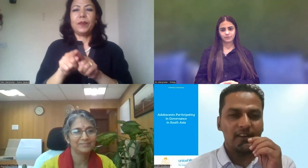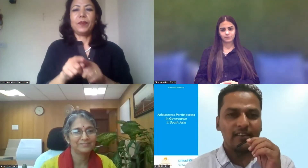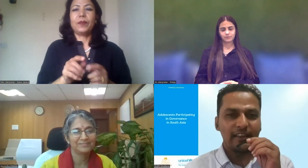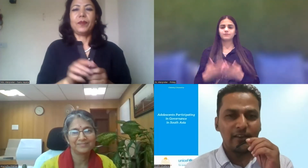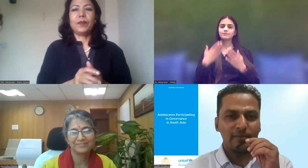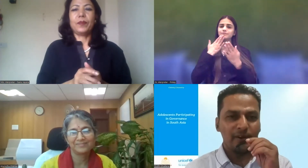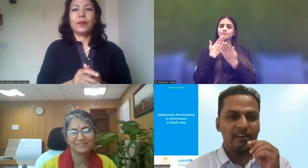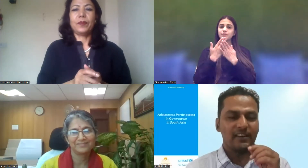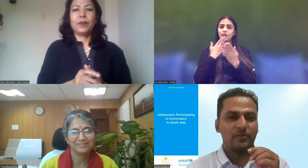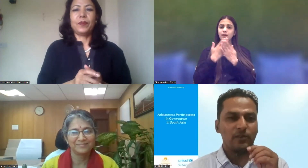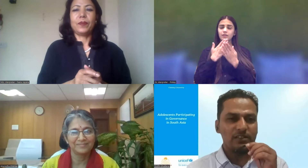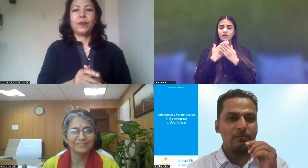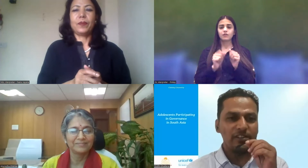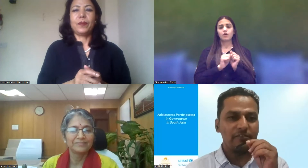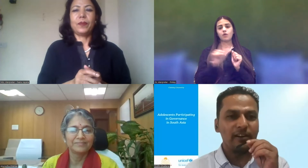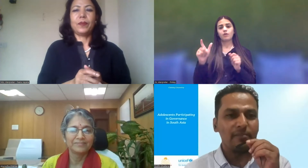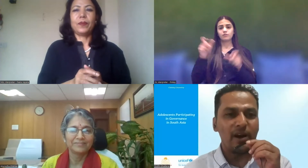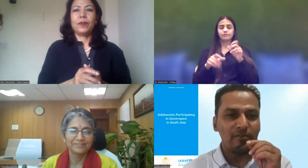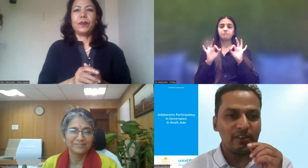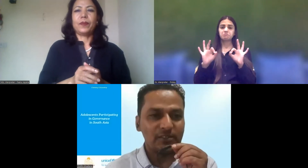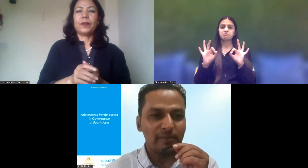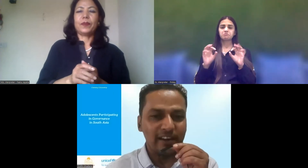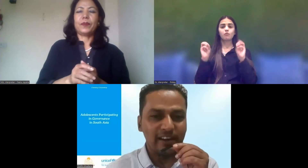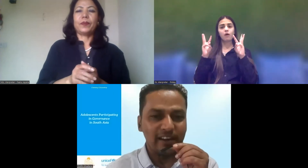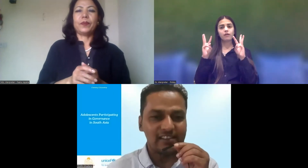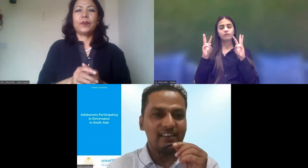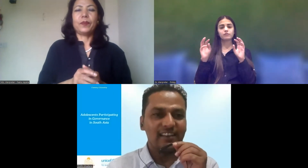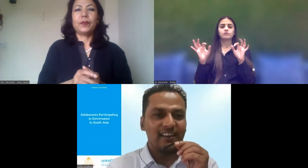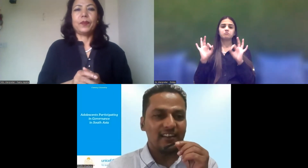Thank you. Thank you, everyone. What a wonderful and powerful story by